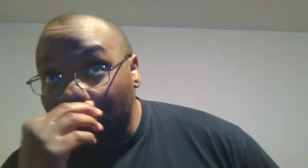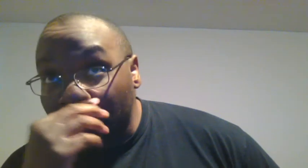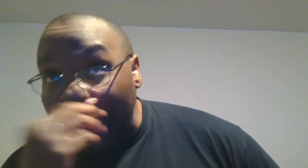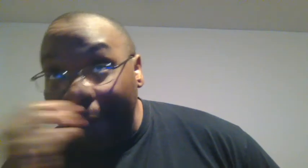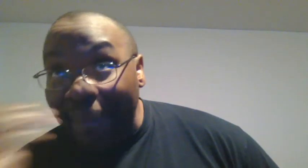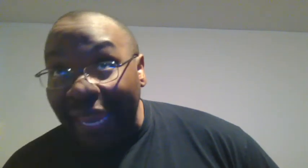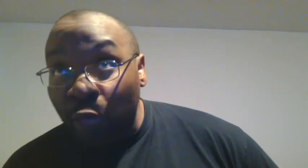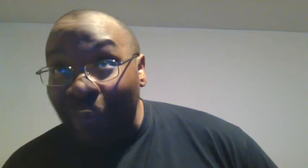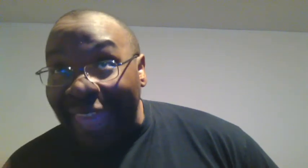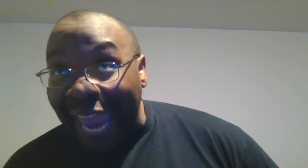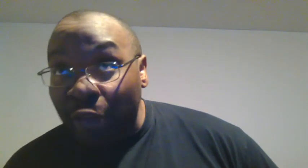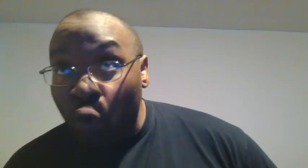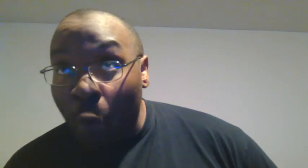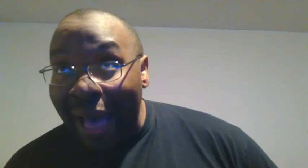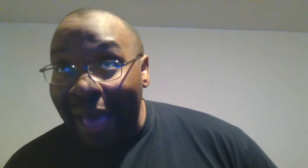I mean, we can't go by